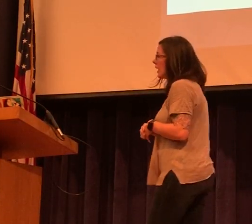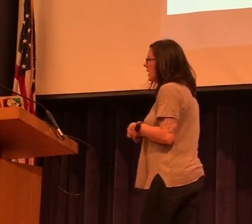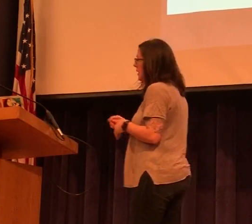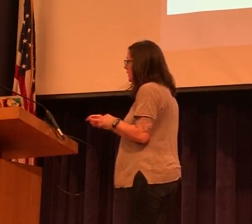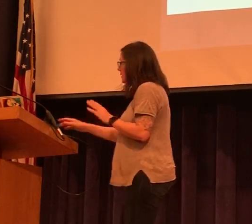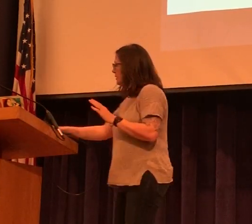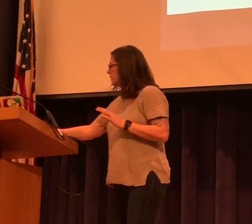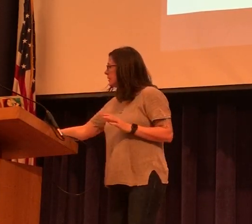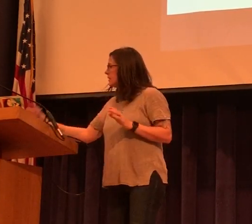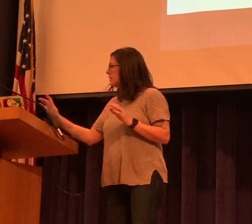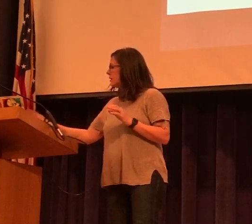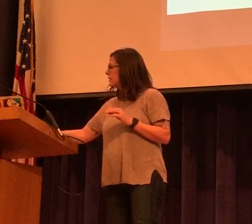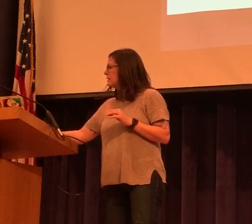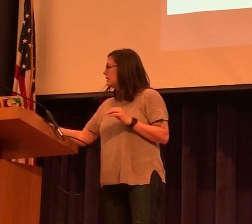it.